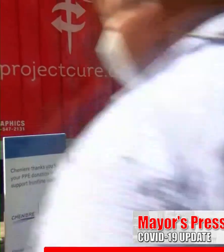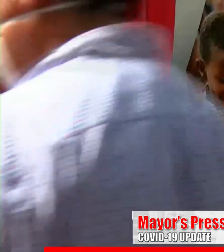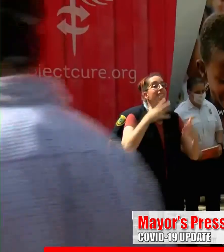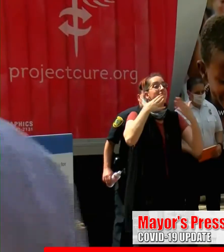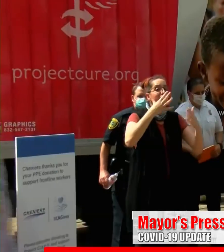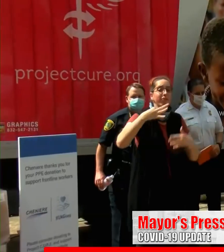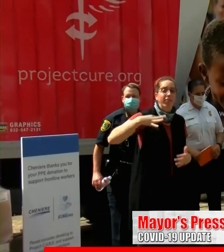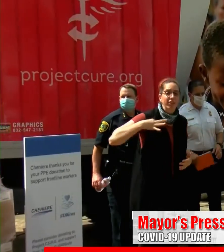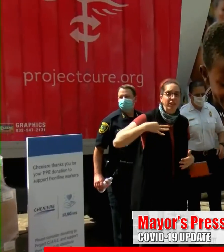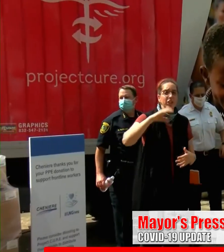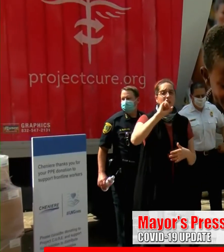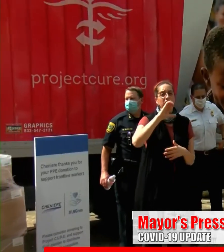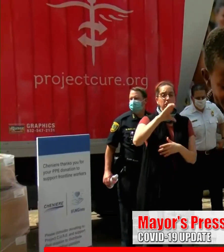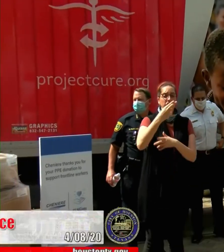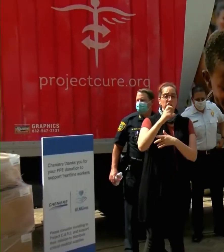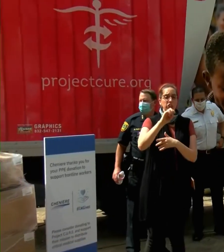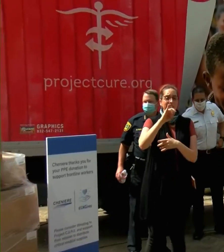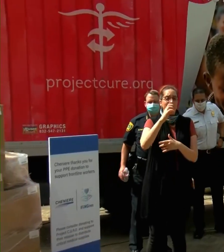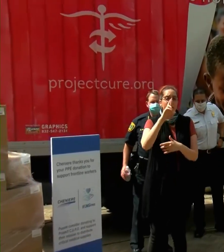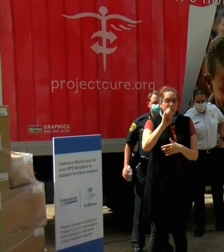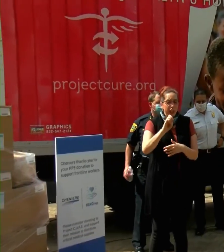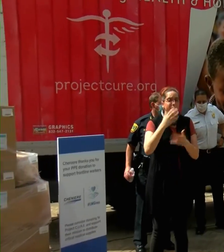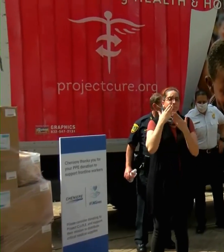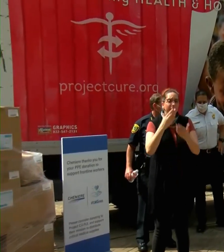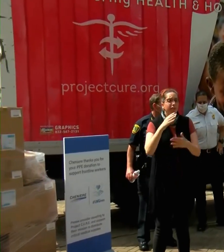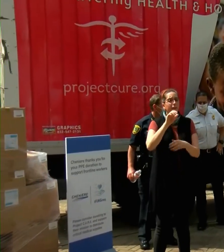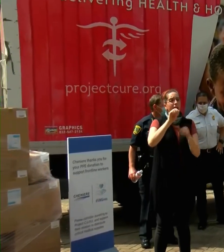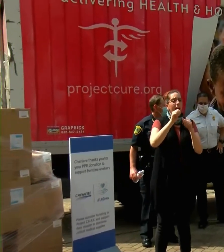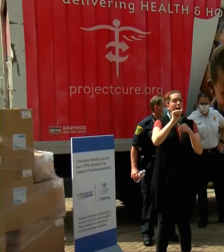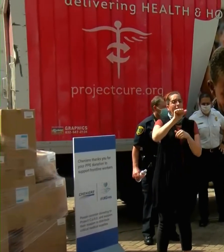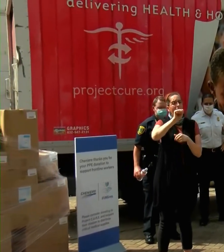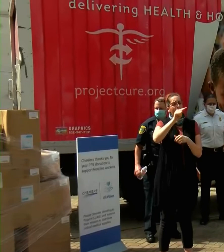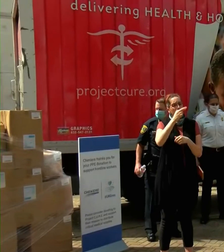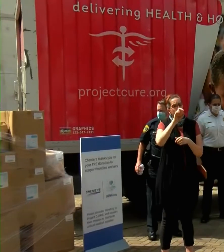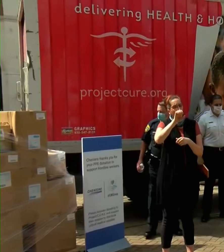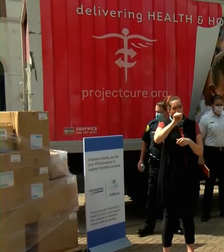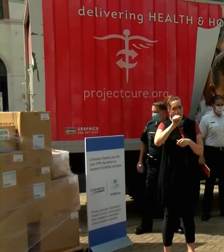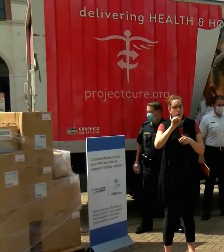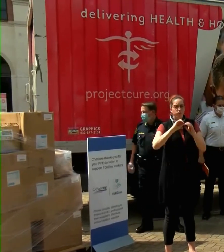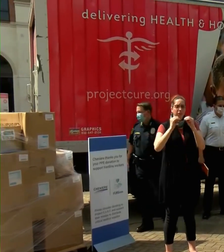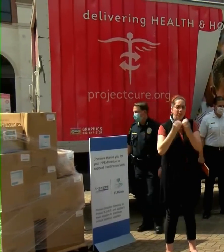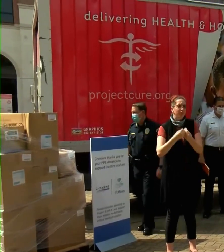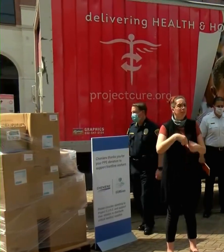you to C.U.R.E, to the Astros Foundation, to